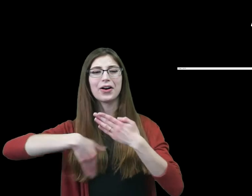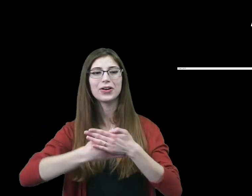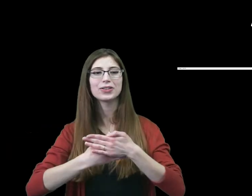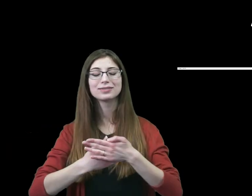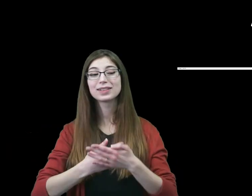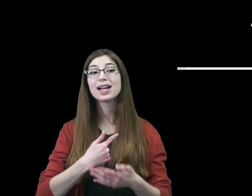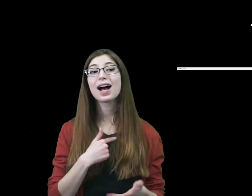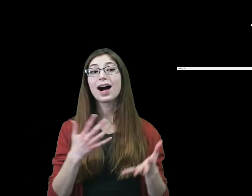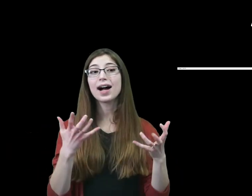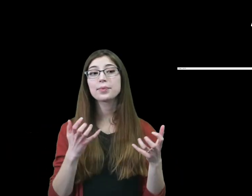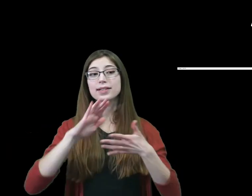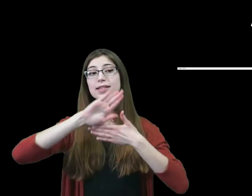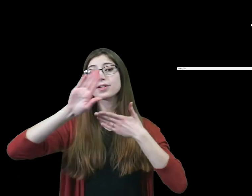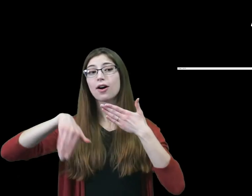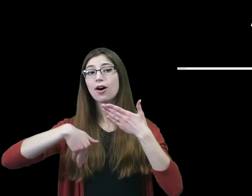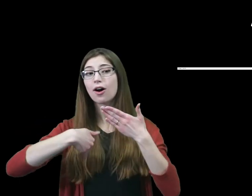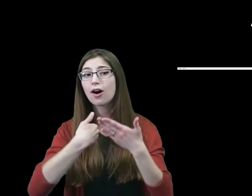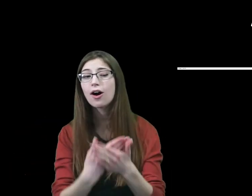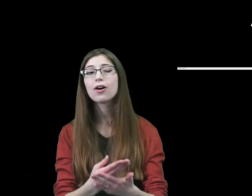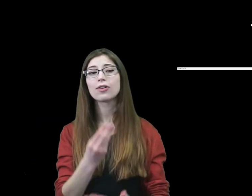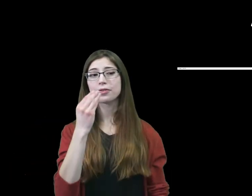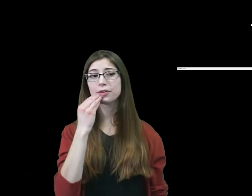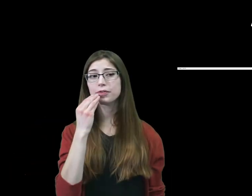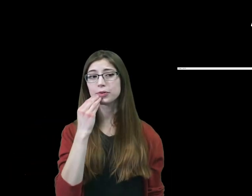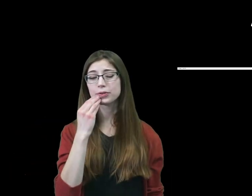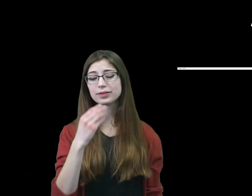All. I want all the food.